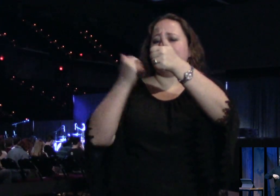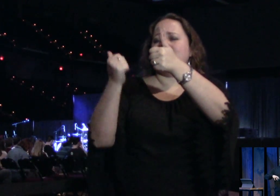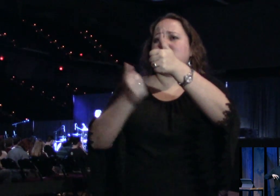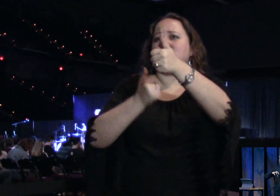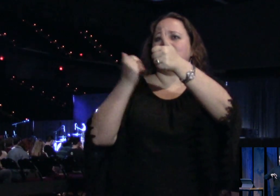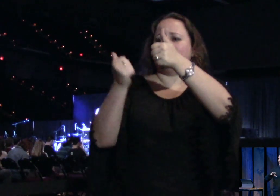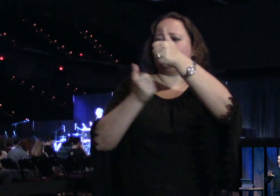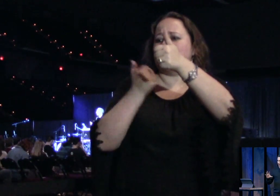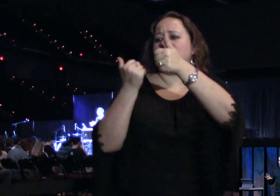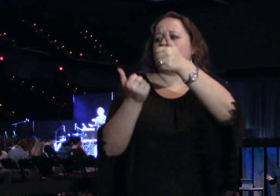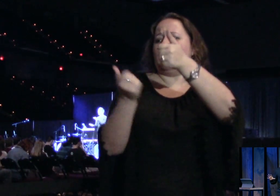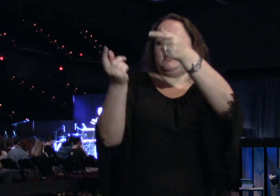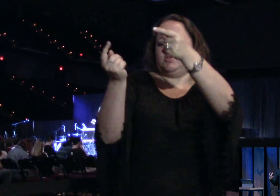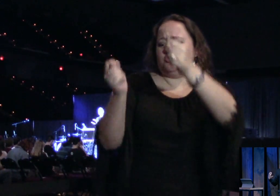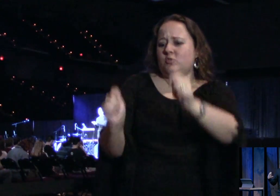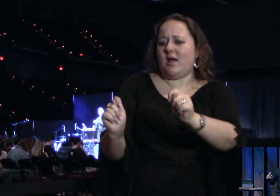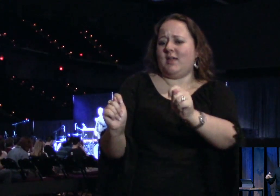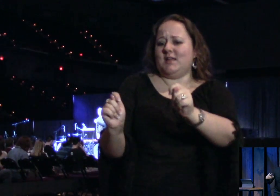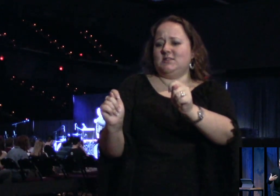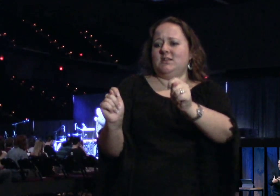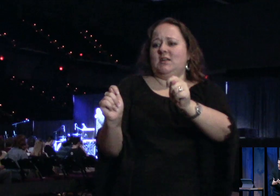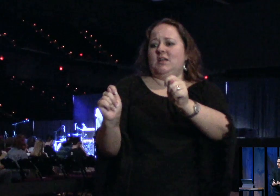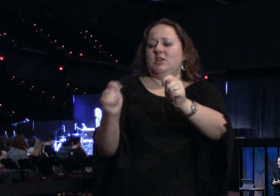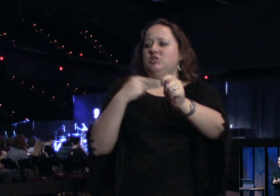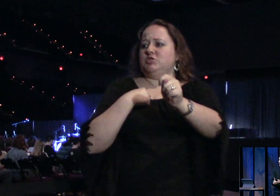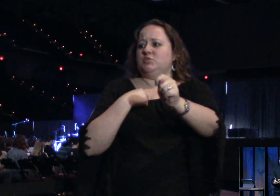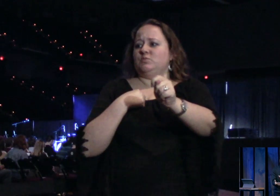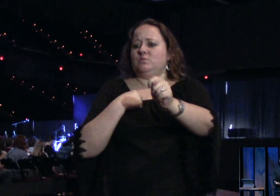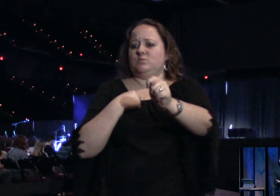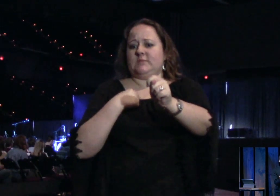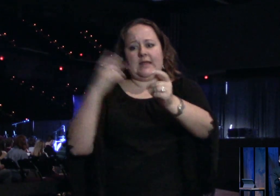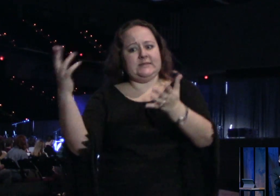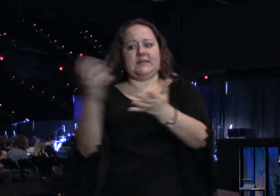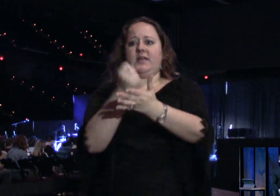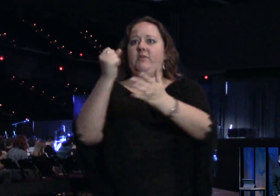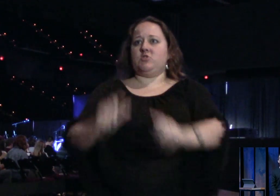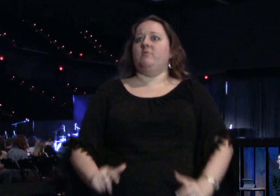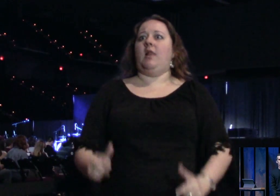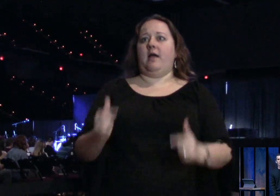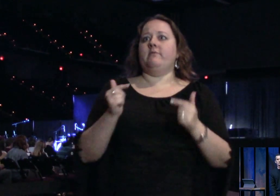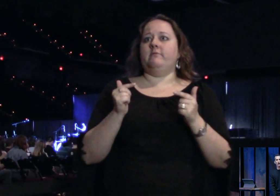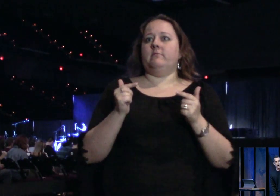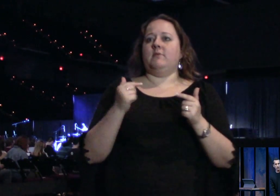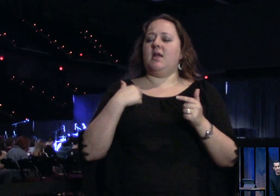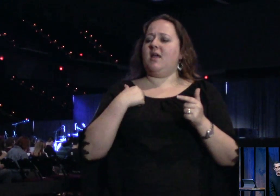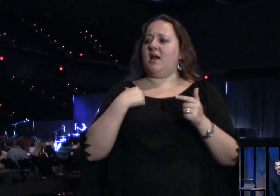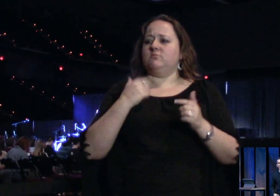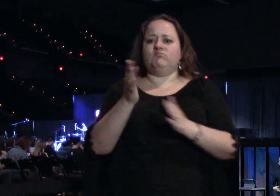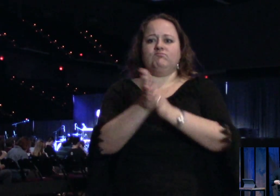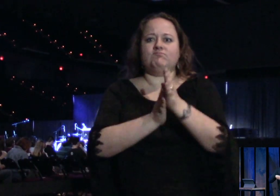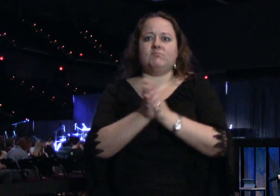relentlessly in pursuit of getting his hands around everything that this life has to